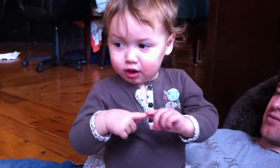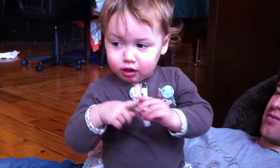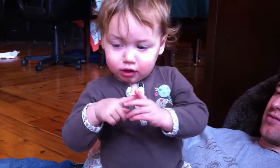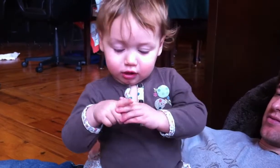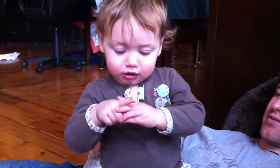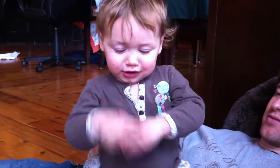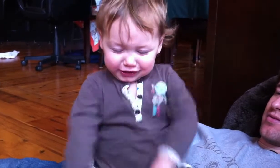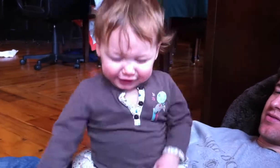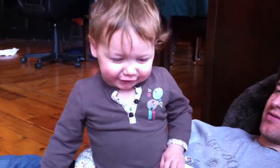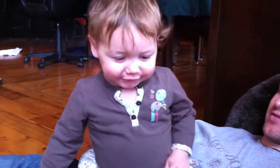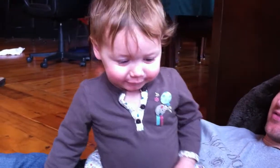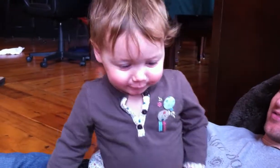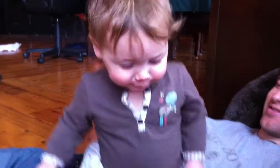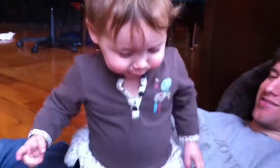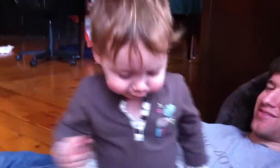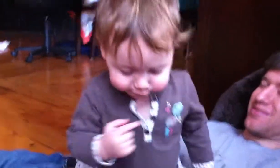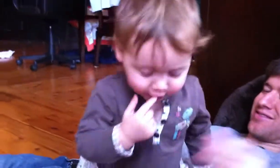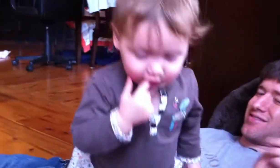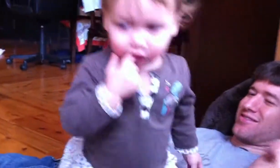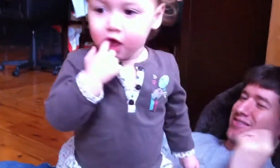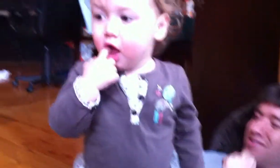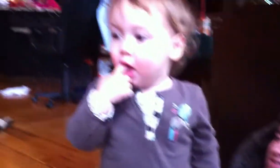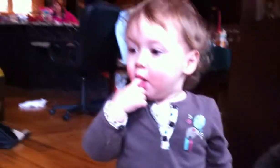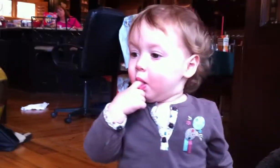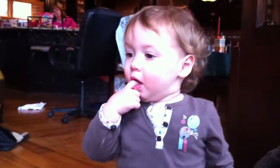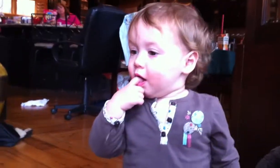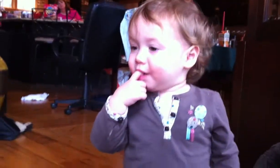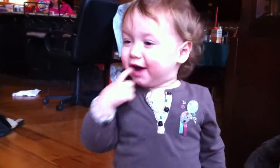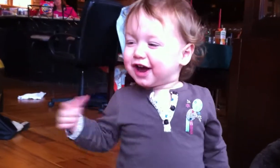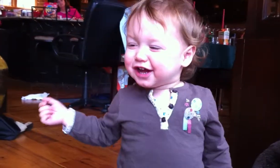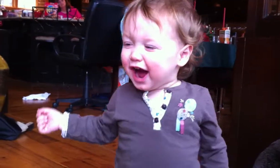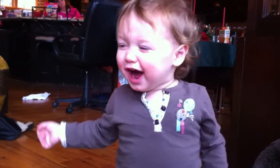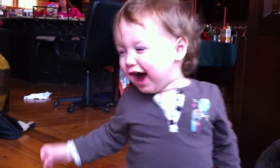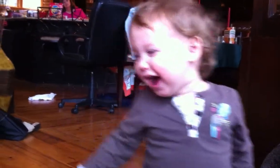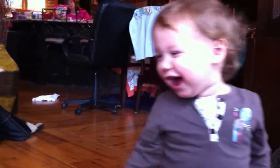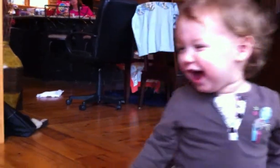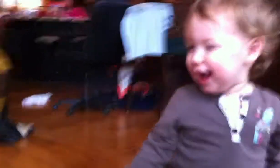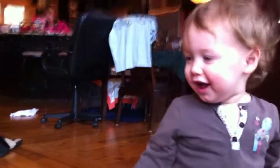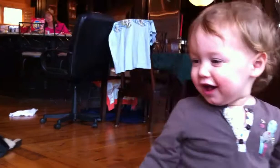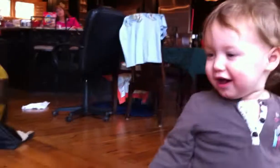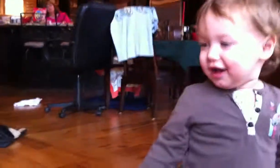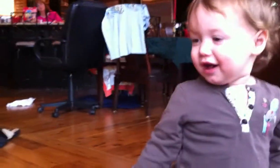Yeah, banana. Can you sign cracker? You just like to say cracker.